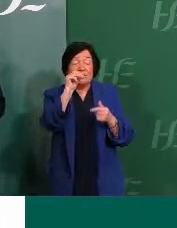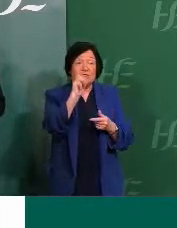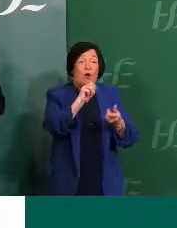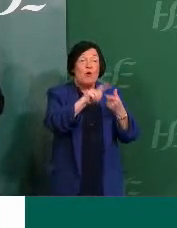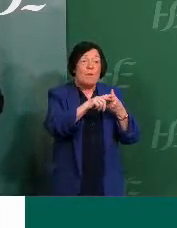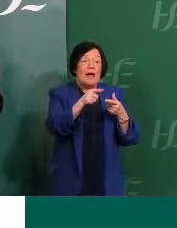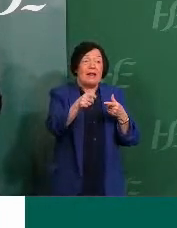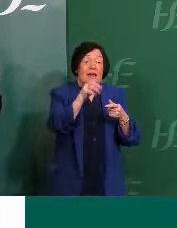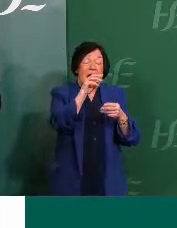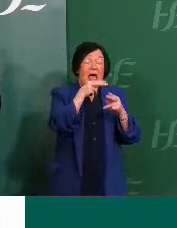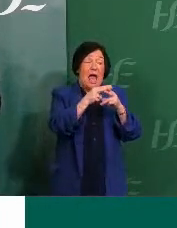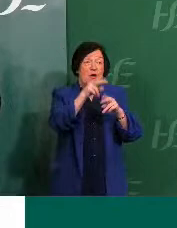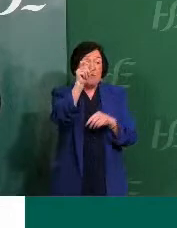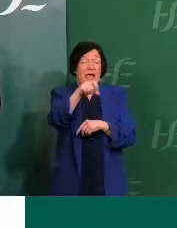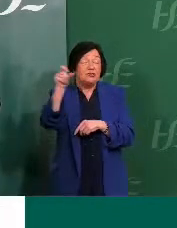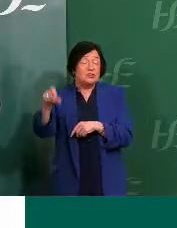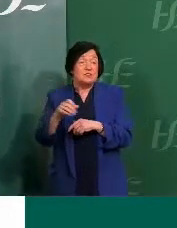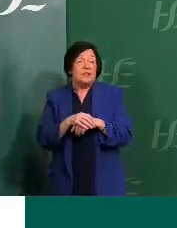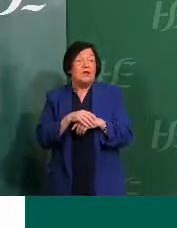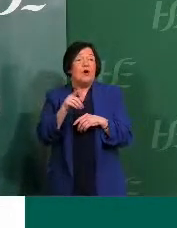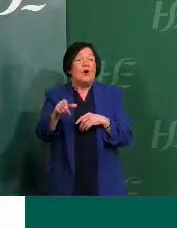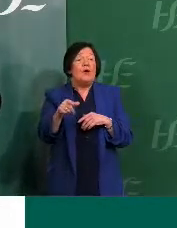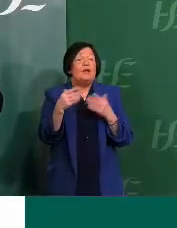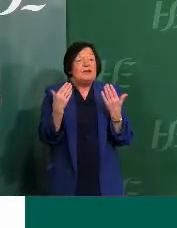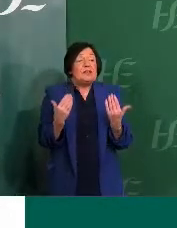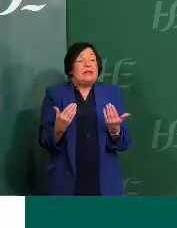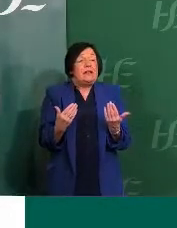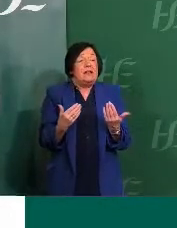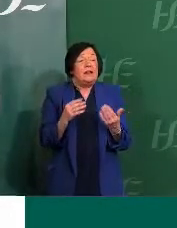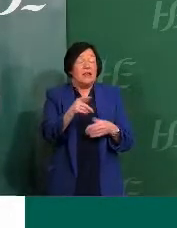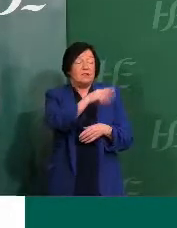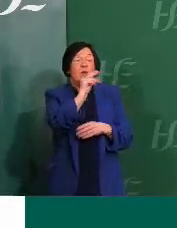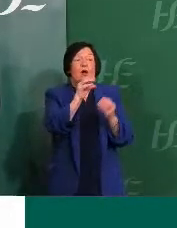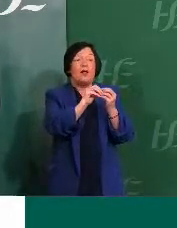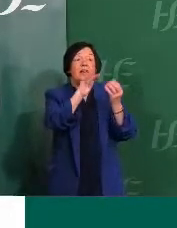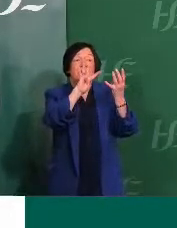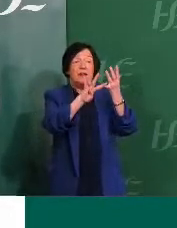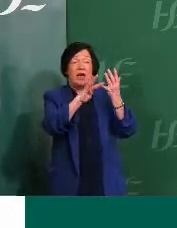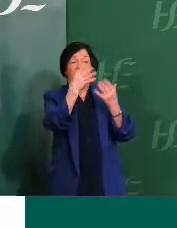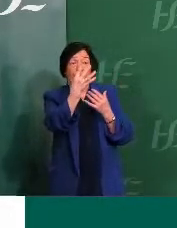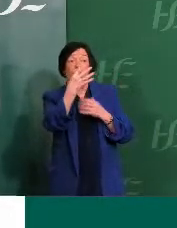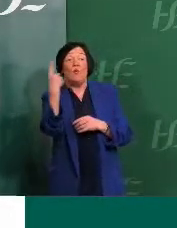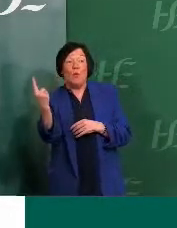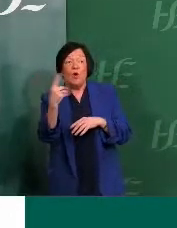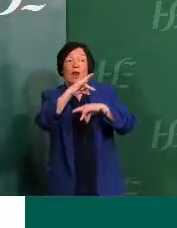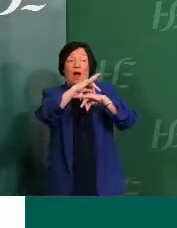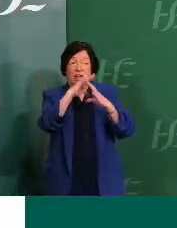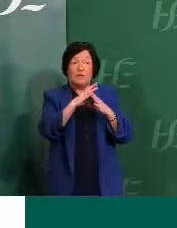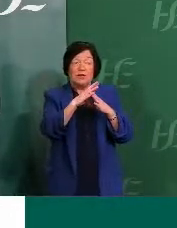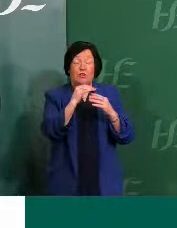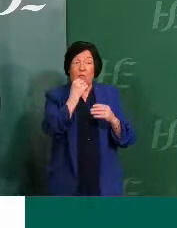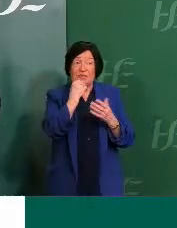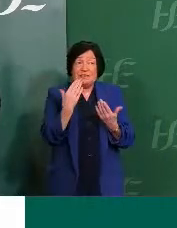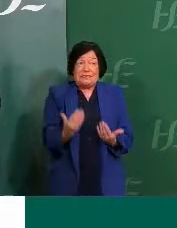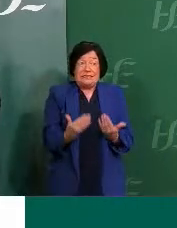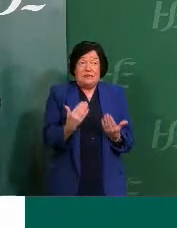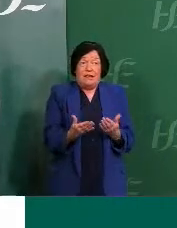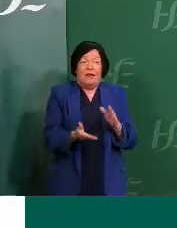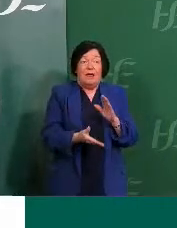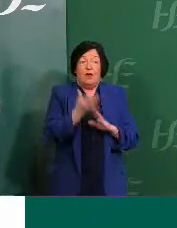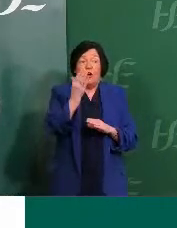outpatients. Just in terms of where we're at today, as Paul mentioned, 941 in terms of hospitalised cases today,